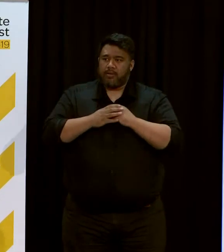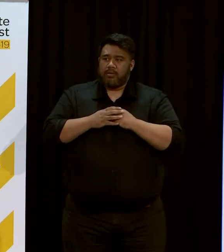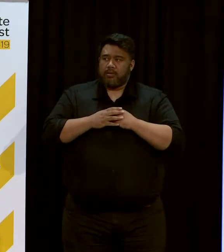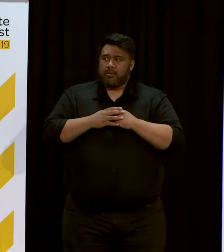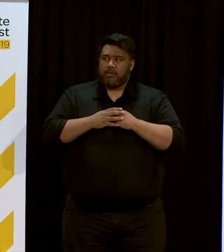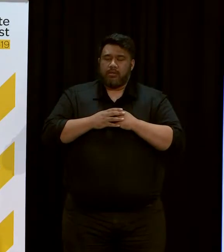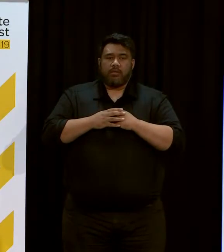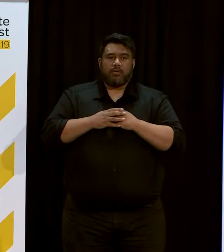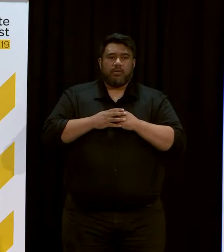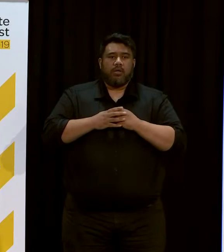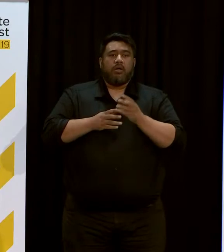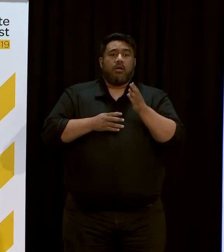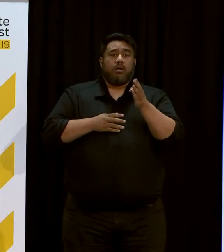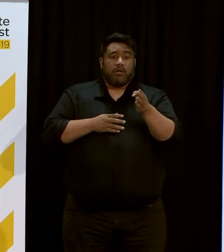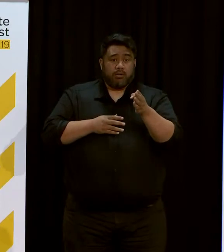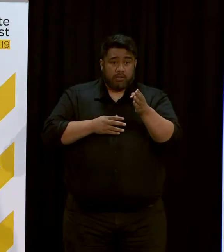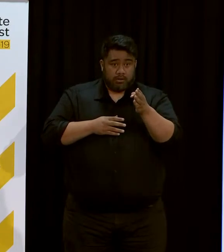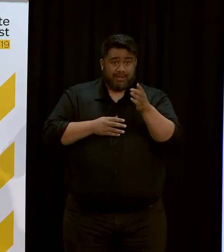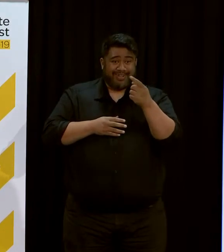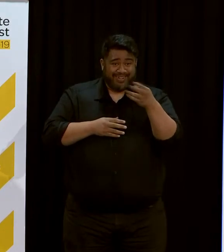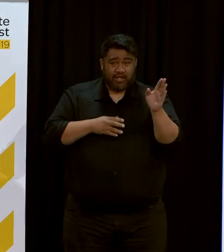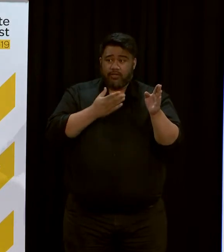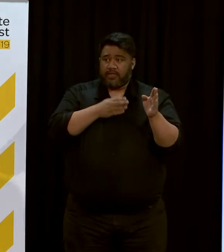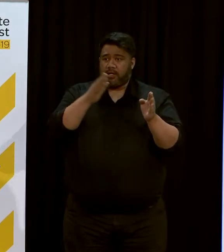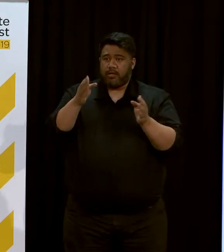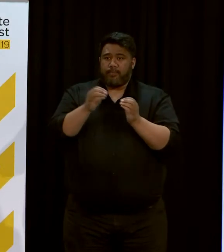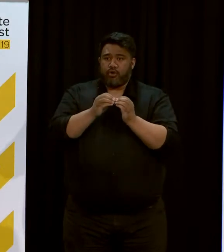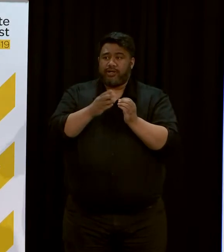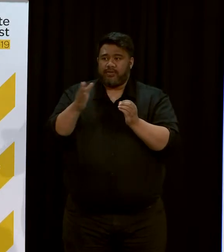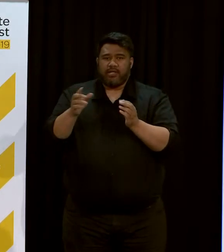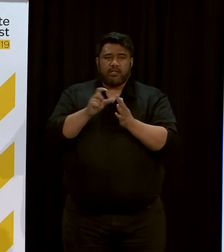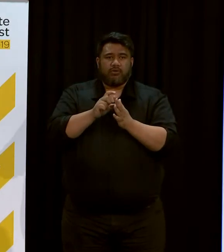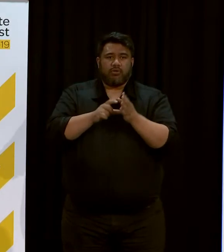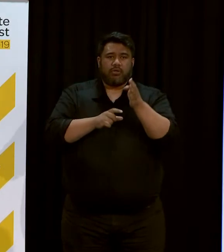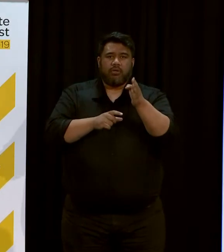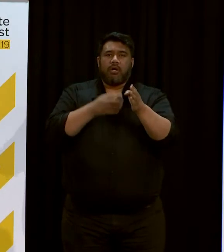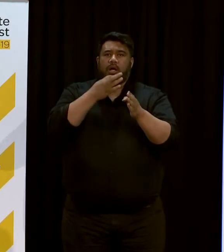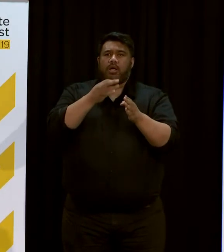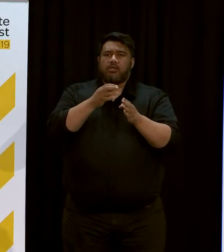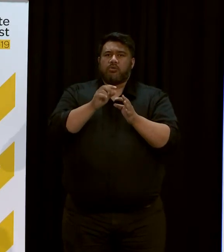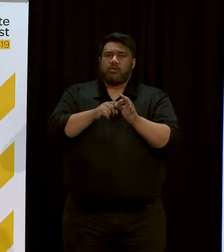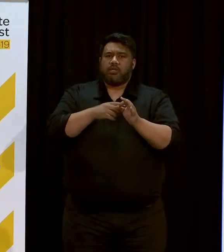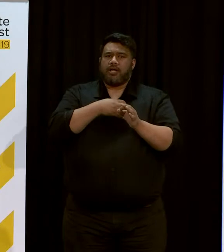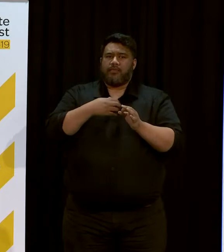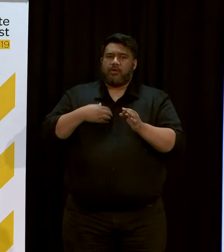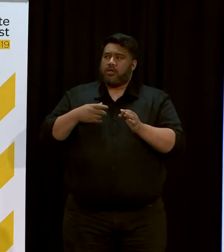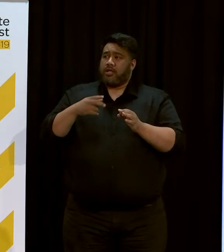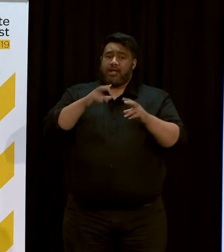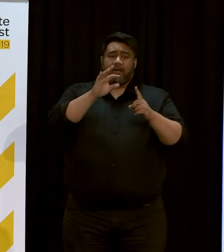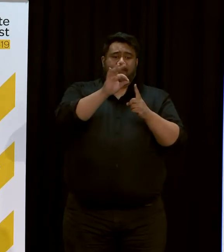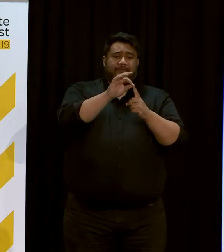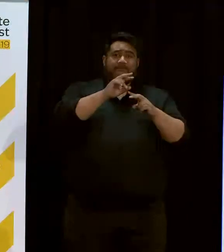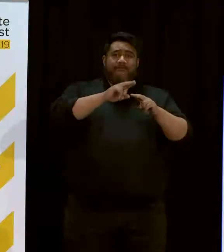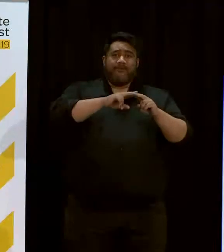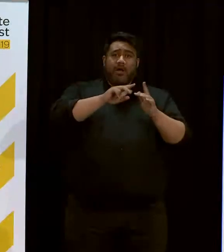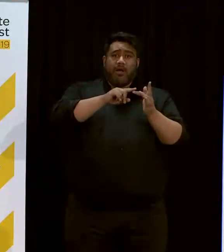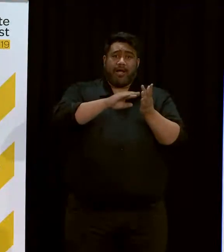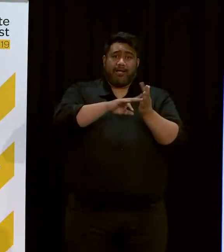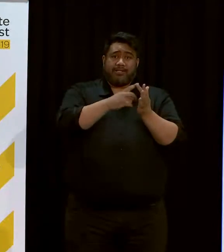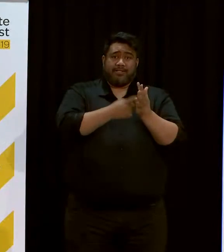I'll let you get those out of the way, and then I'm going to come to Bernard, and then we're going to come to you in the front. Does the government intend to introduce another vaccine as well as Pfizer to help boost the